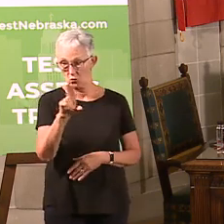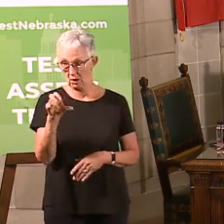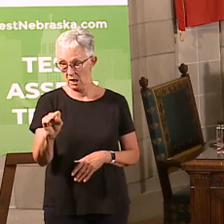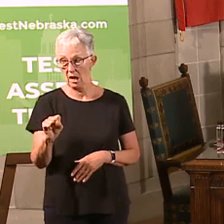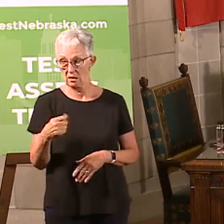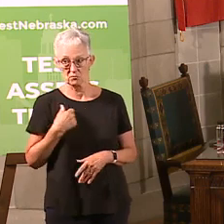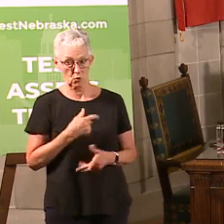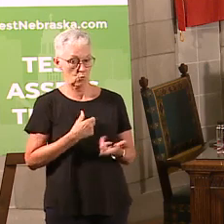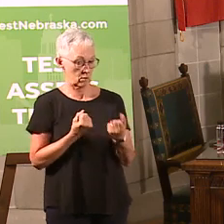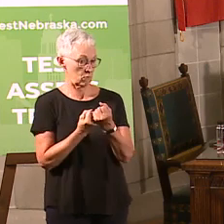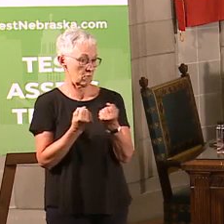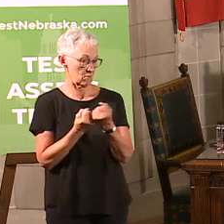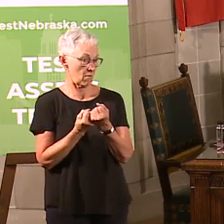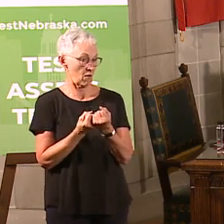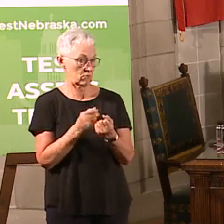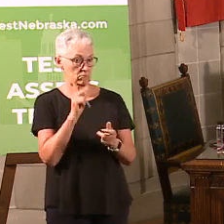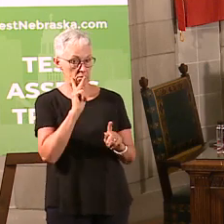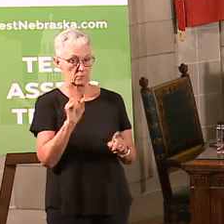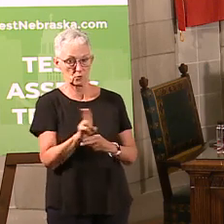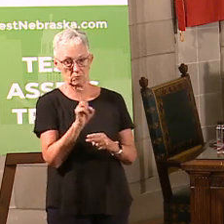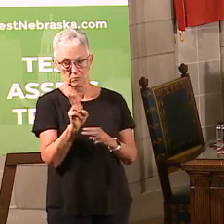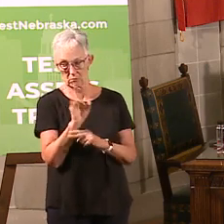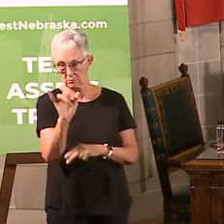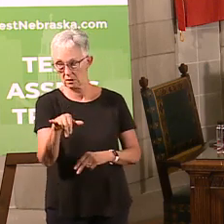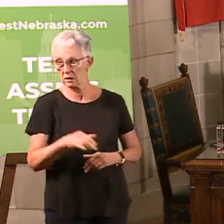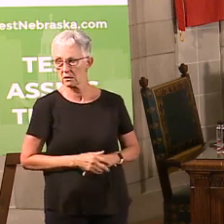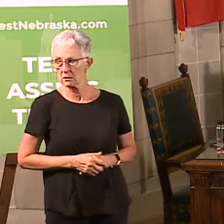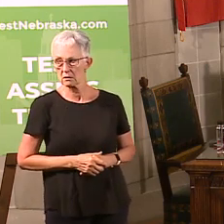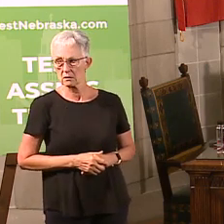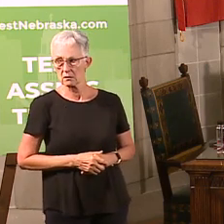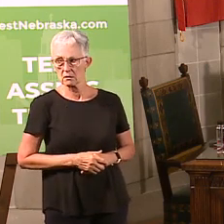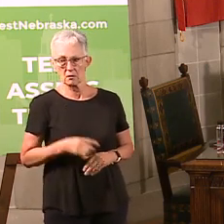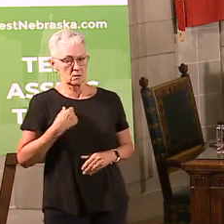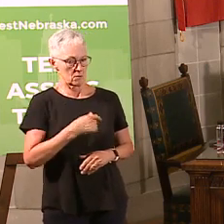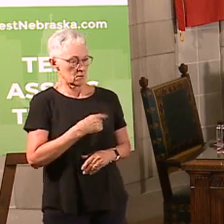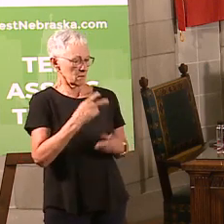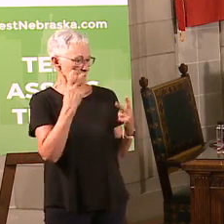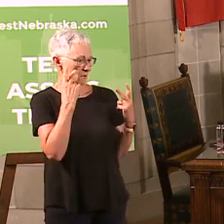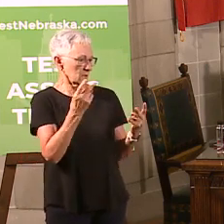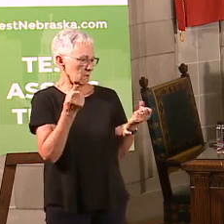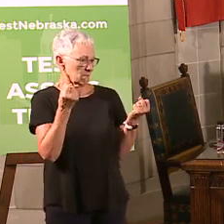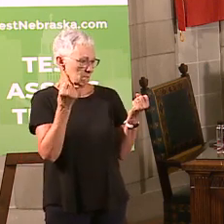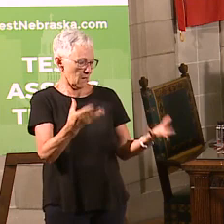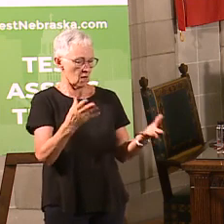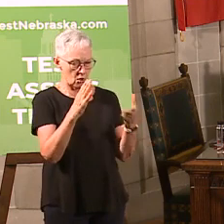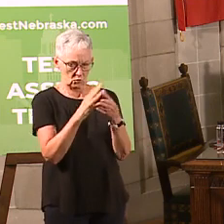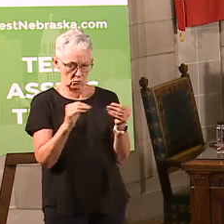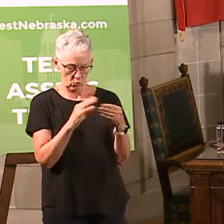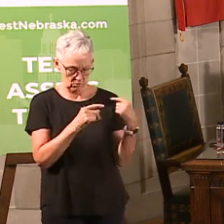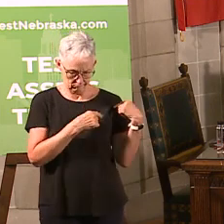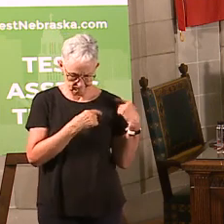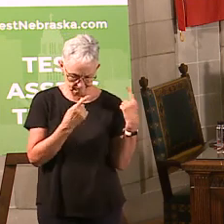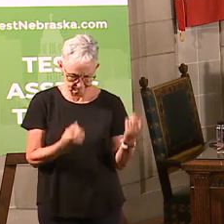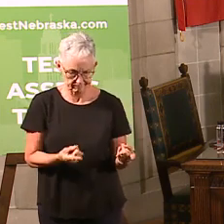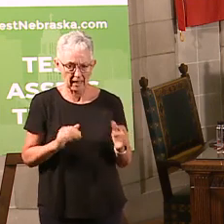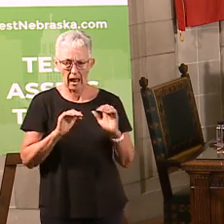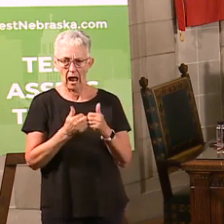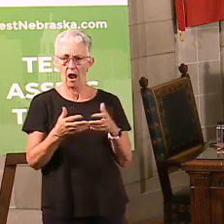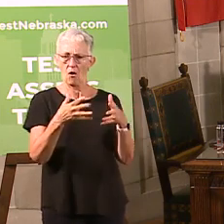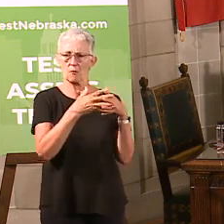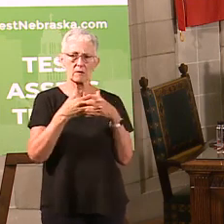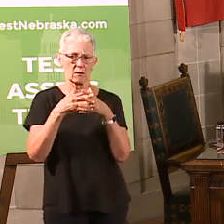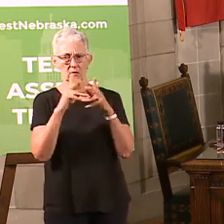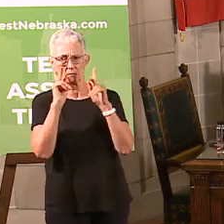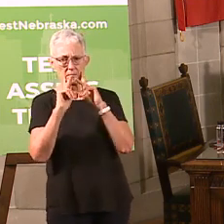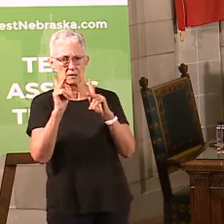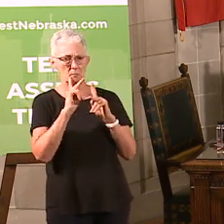fuels. Now, we've seen a lot of stories through this pandemic about how Americans have pitched in to help, whether it's sewing cloth